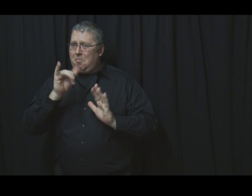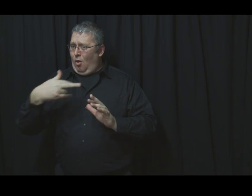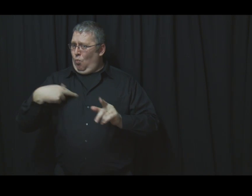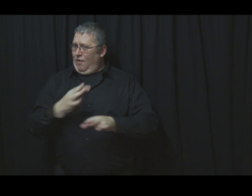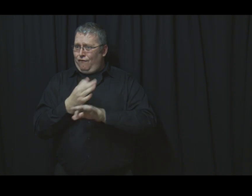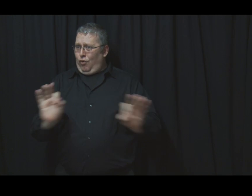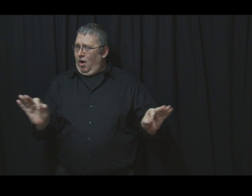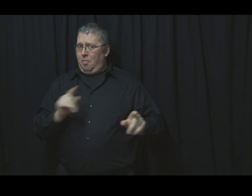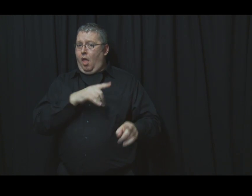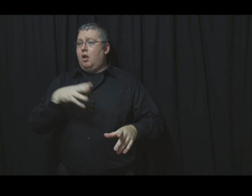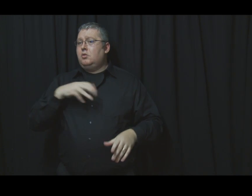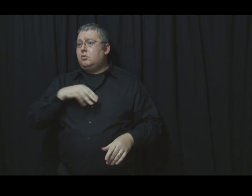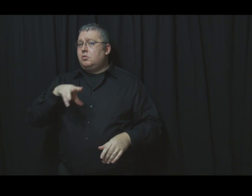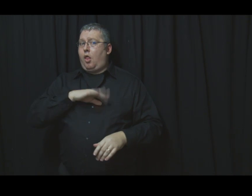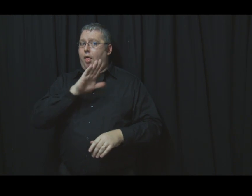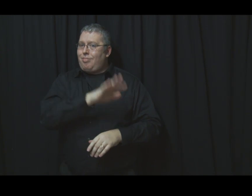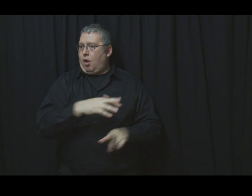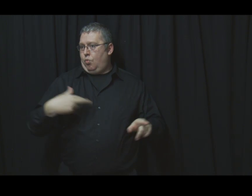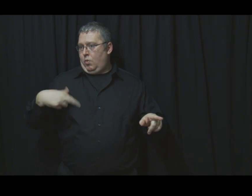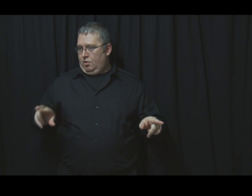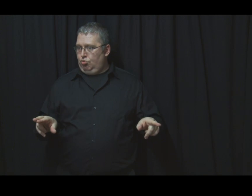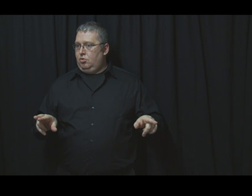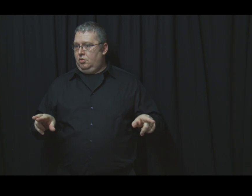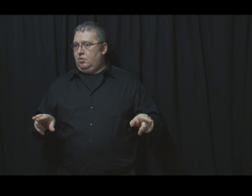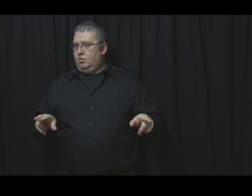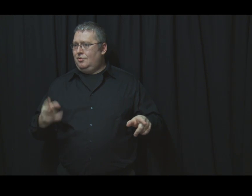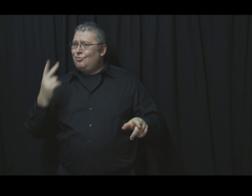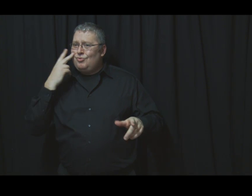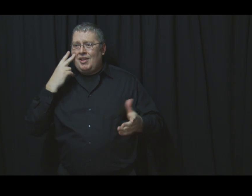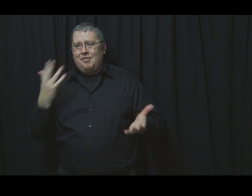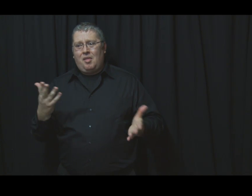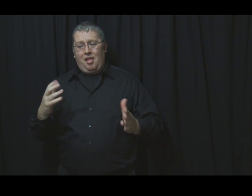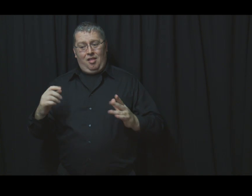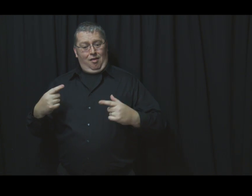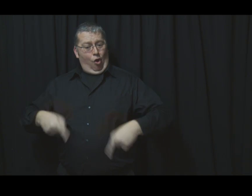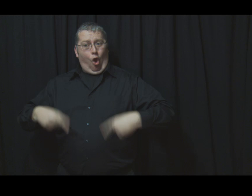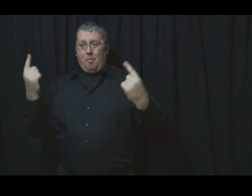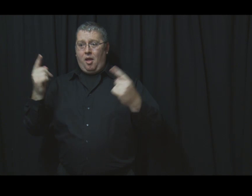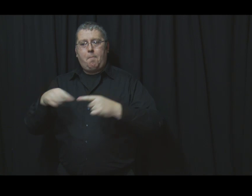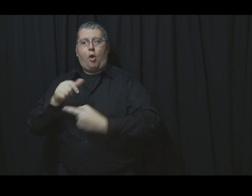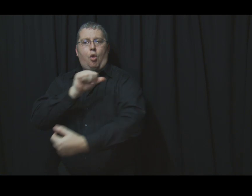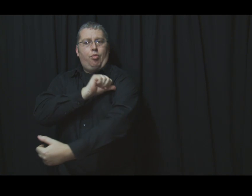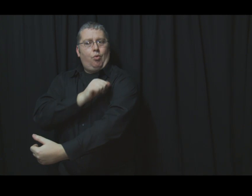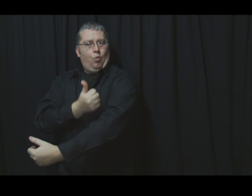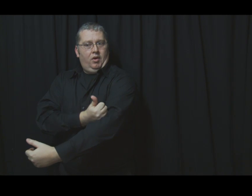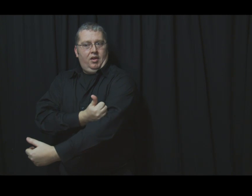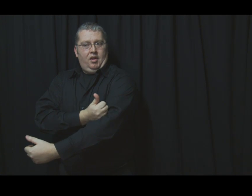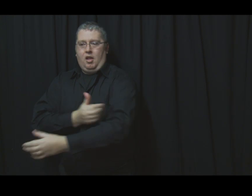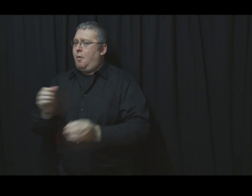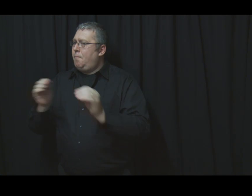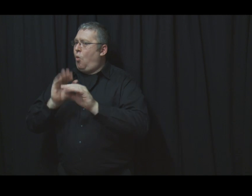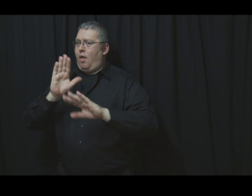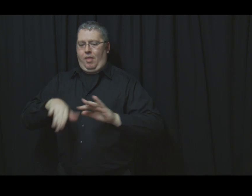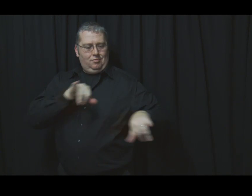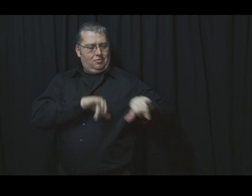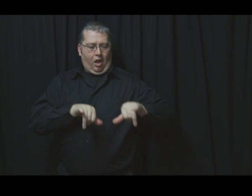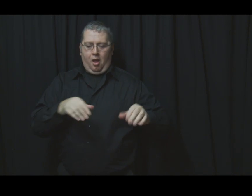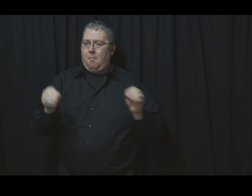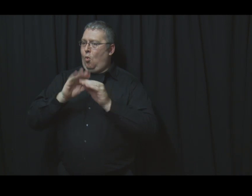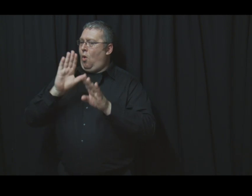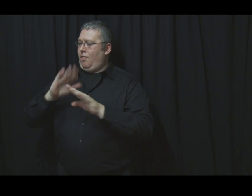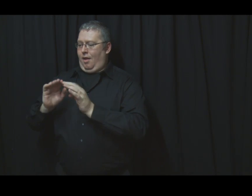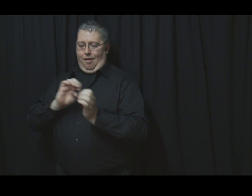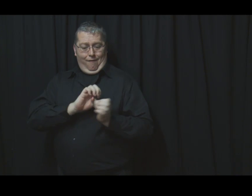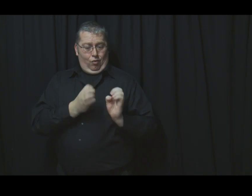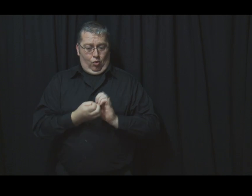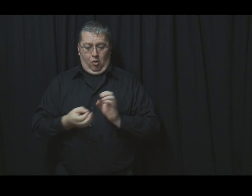They tolerate their religion. See, the battle is really about authority. It's more than just science or evolution or creation. It's about who